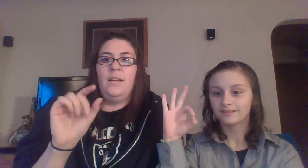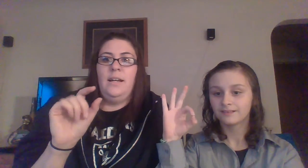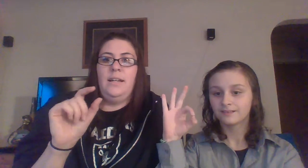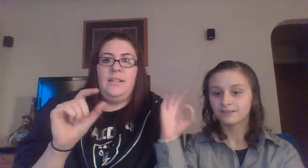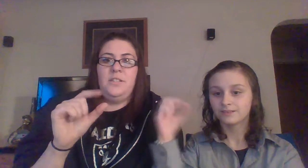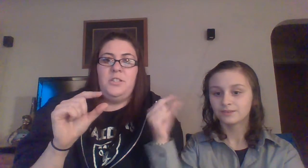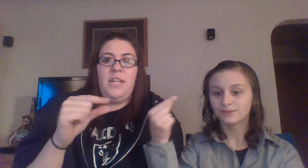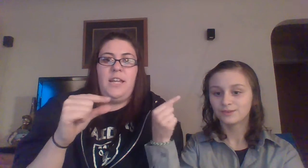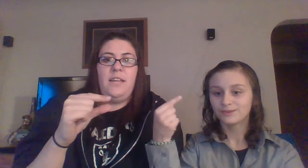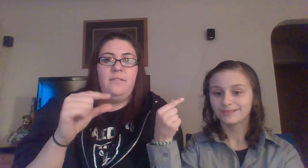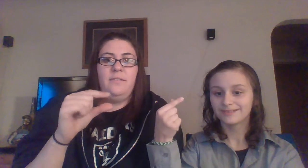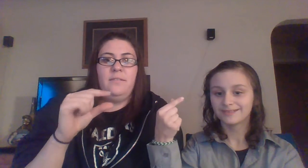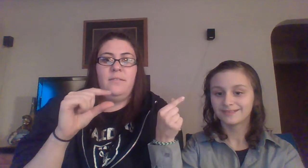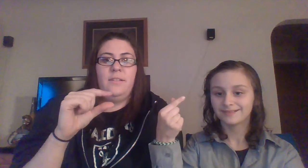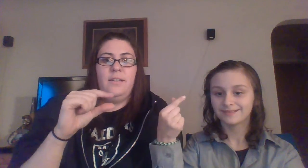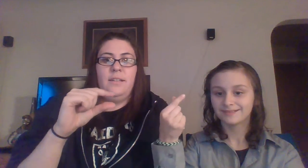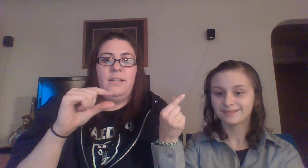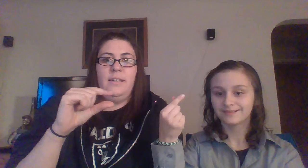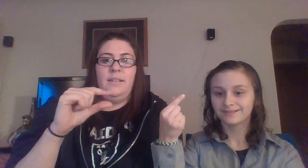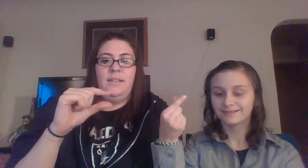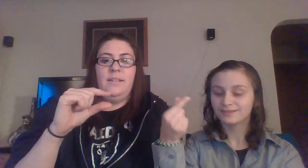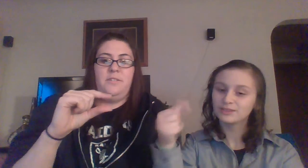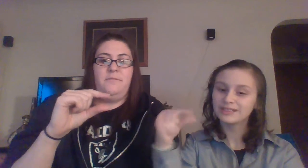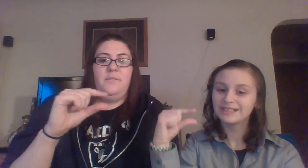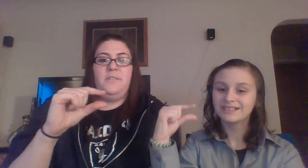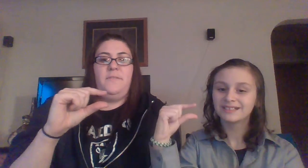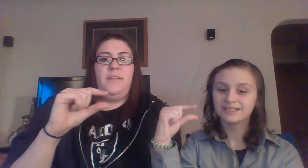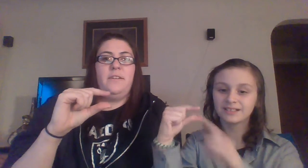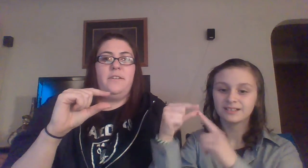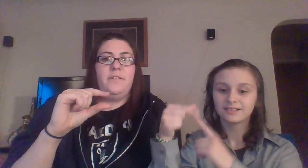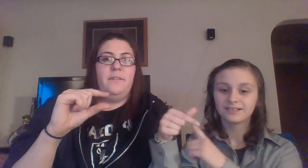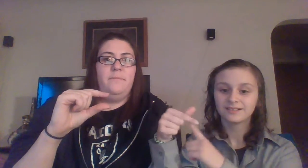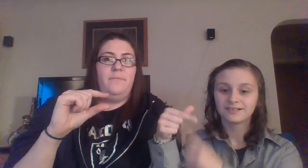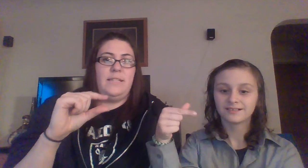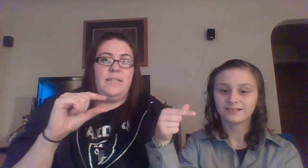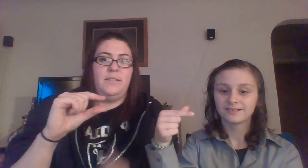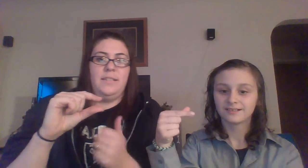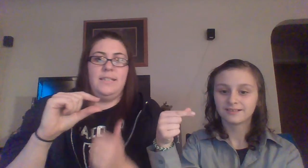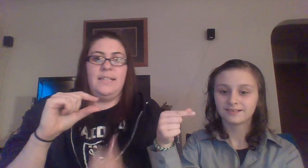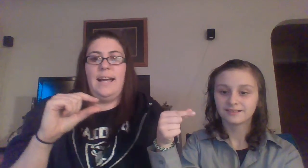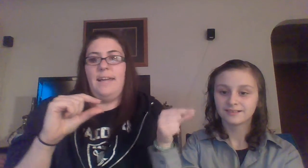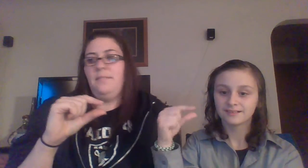And then G is your first finger and your thumb facing to the side.